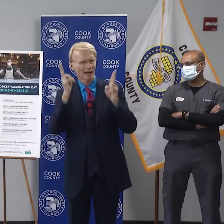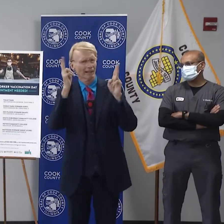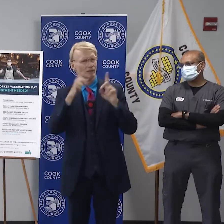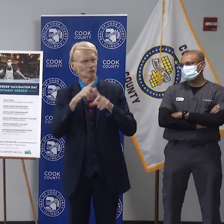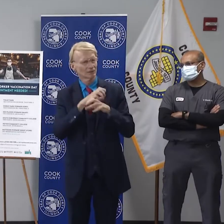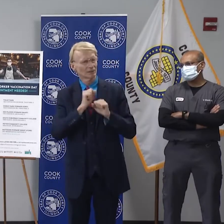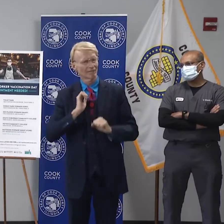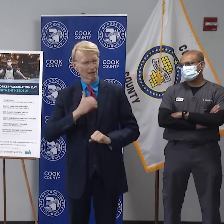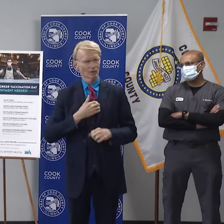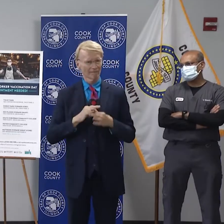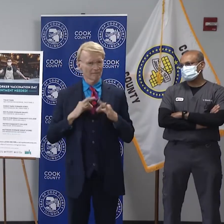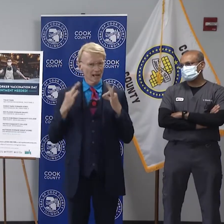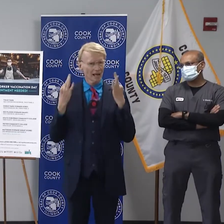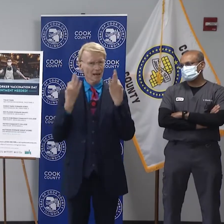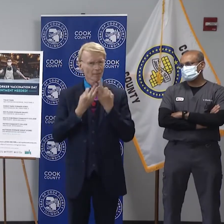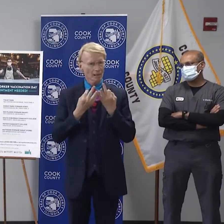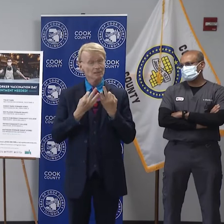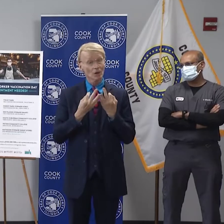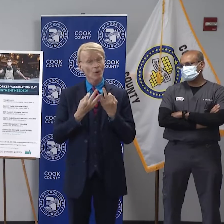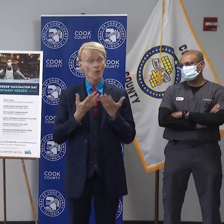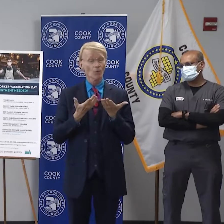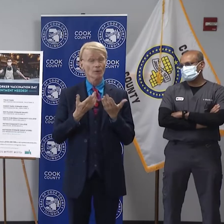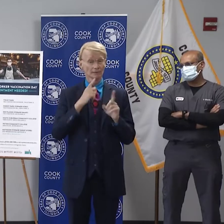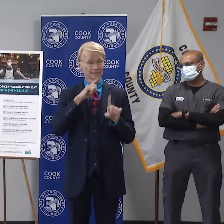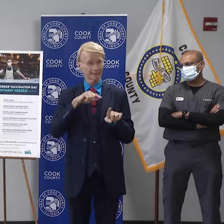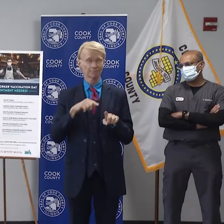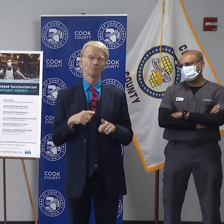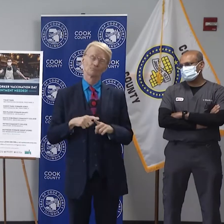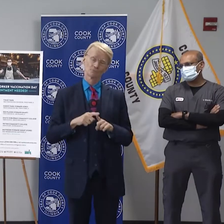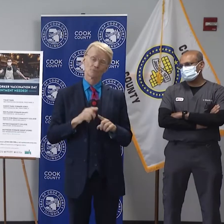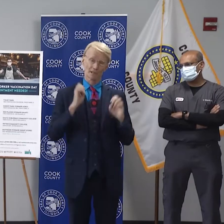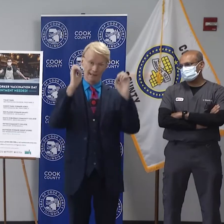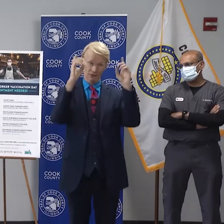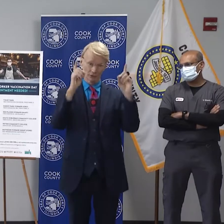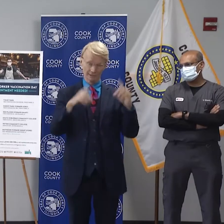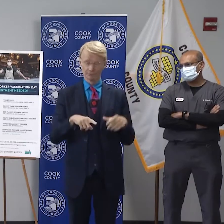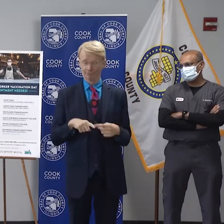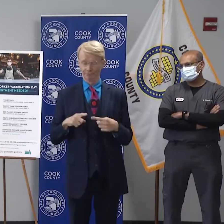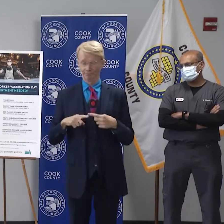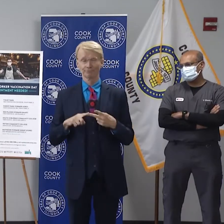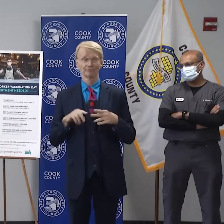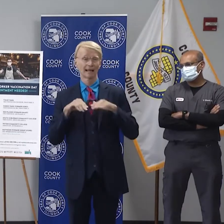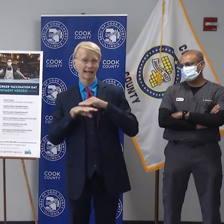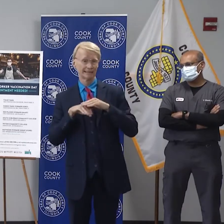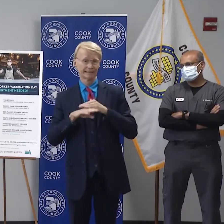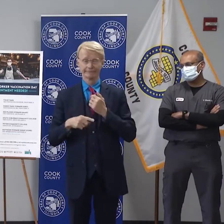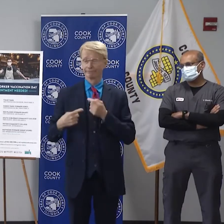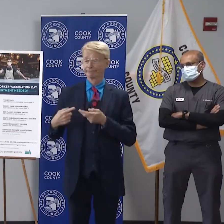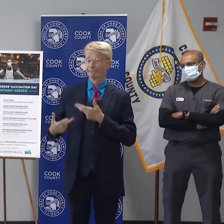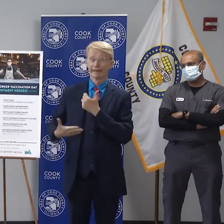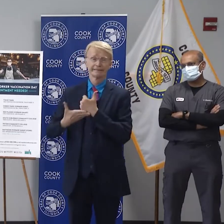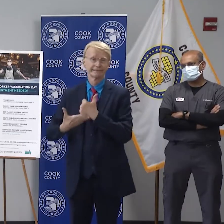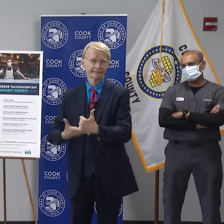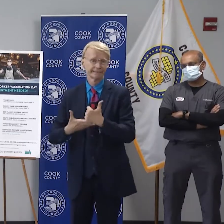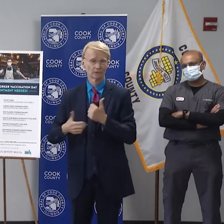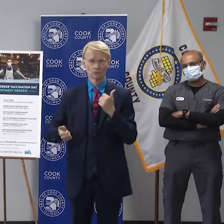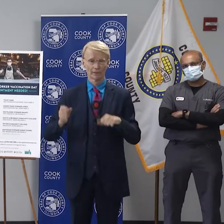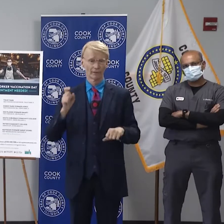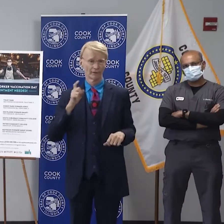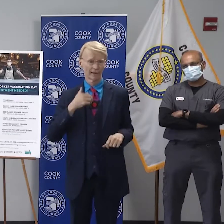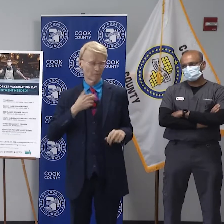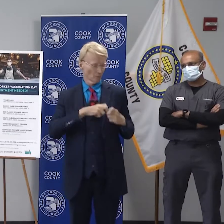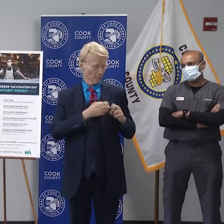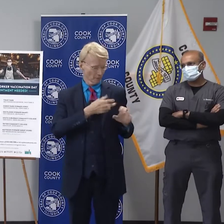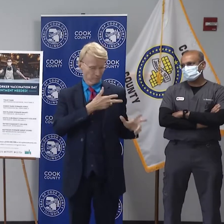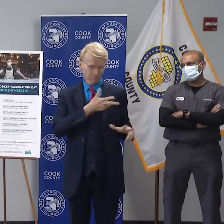to safeguard our families. So in short answer, it's education, access, and assistance that prevent any barriers, whether they be transportation or other.